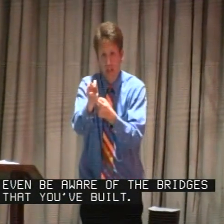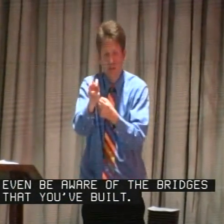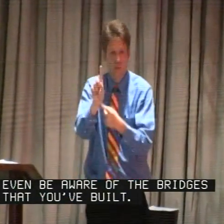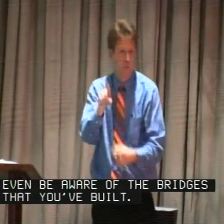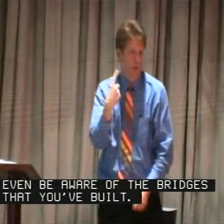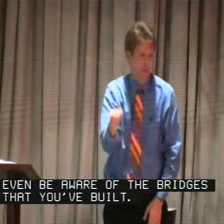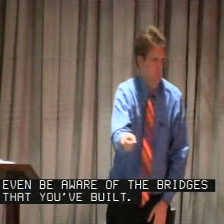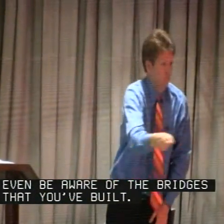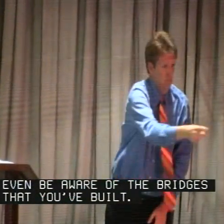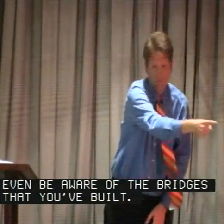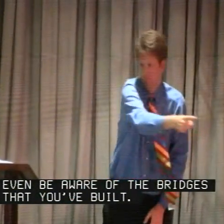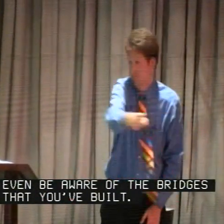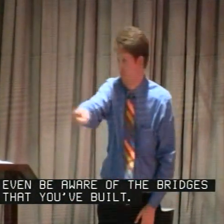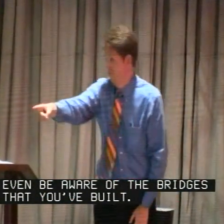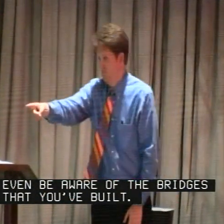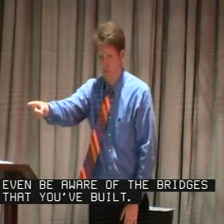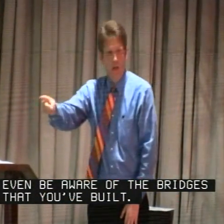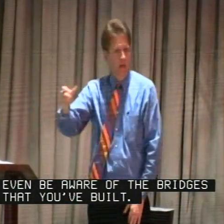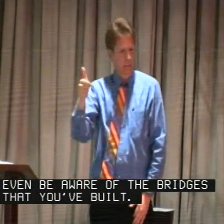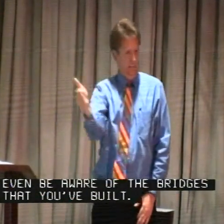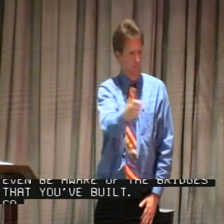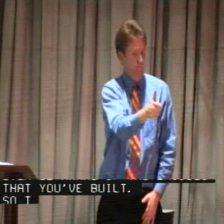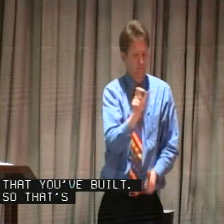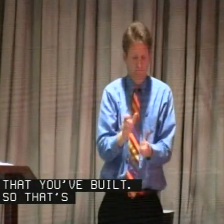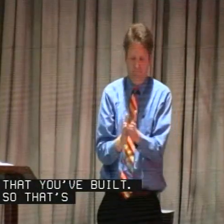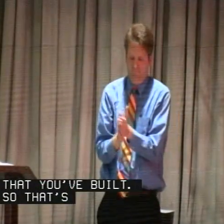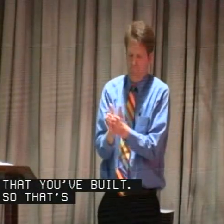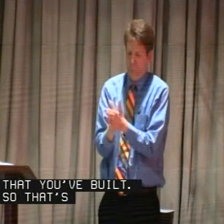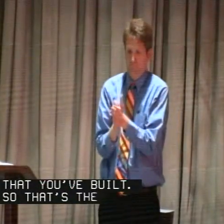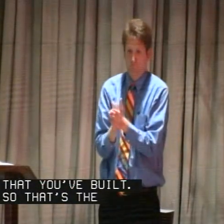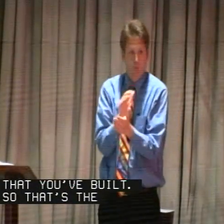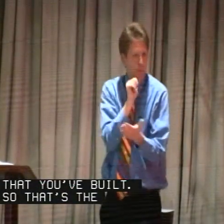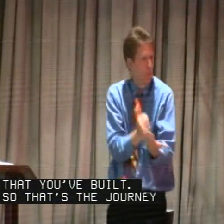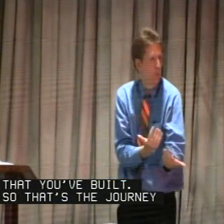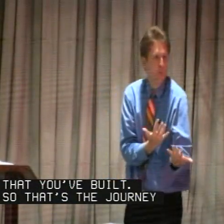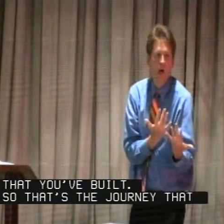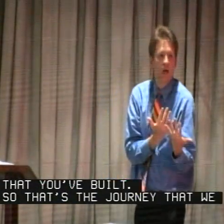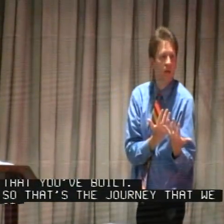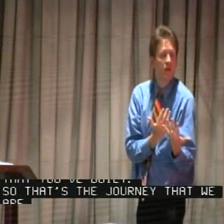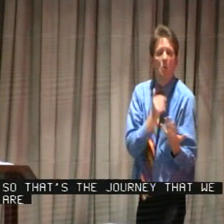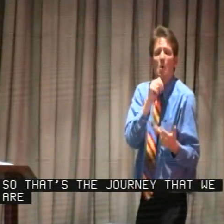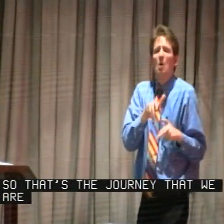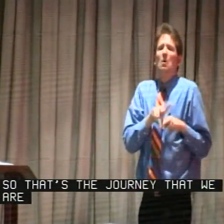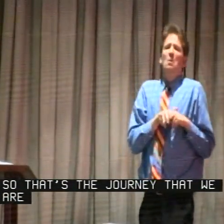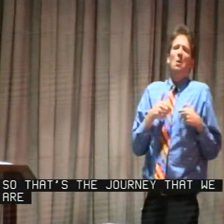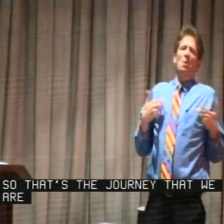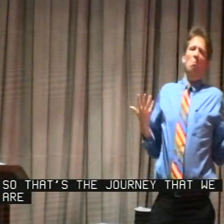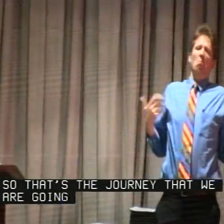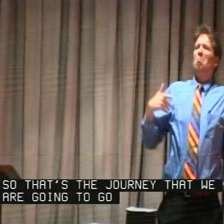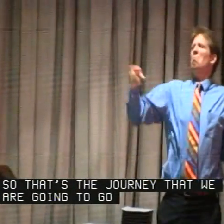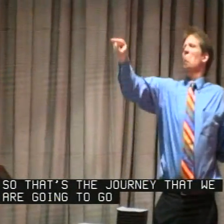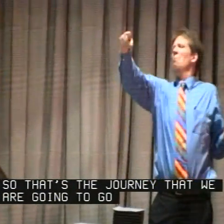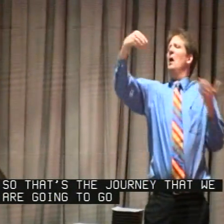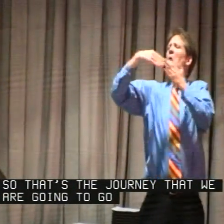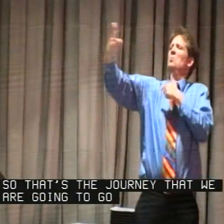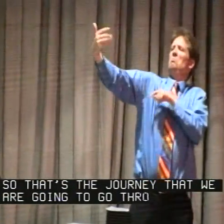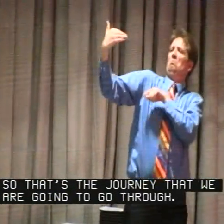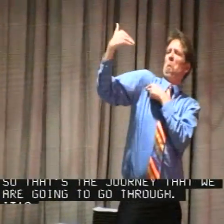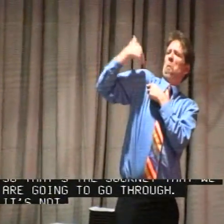So that's the journey that we are going to go through. It's not something we're going to sit back and wait and